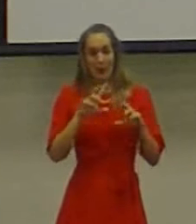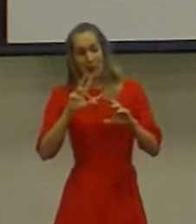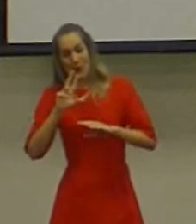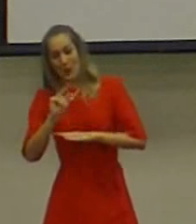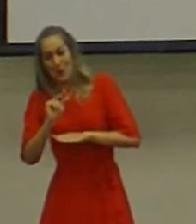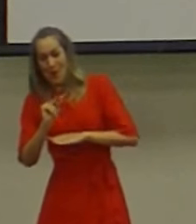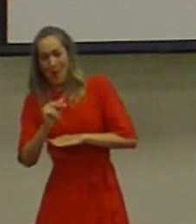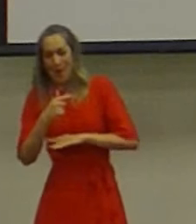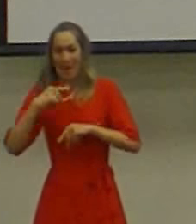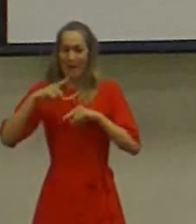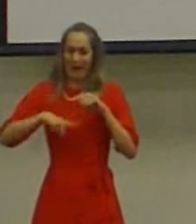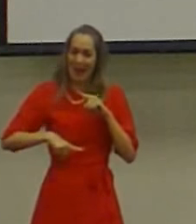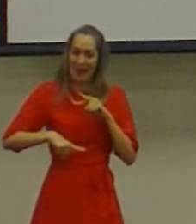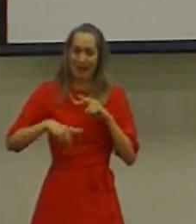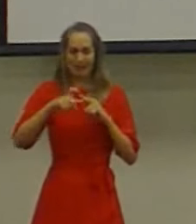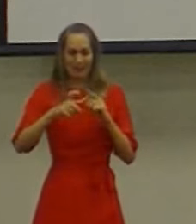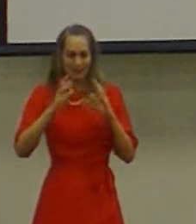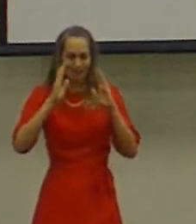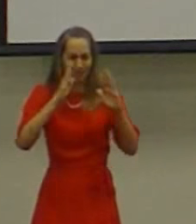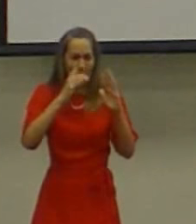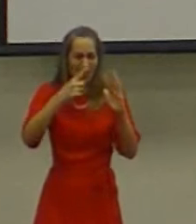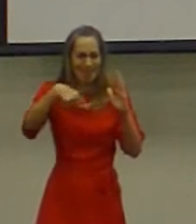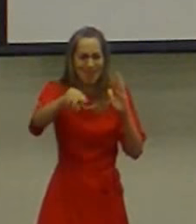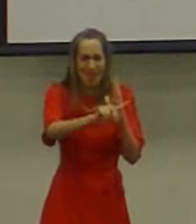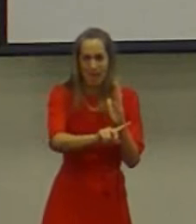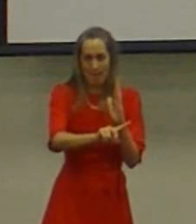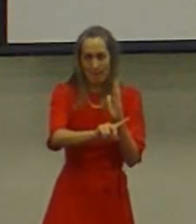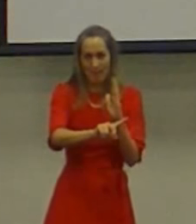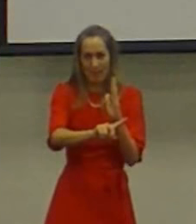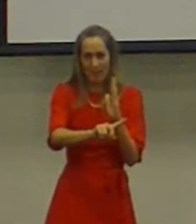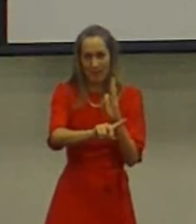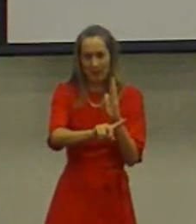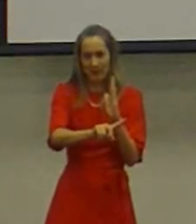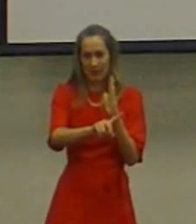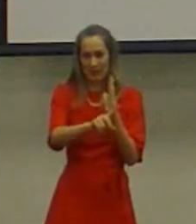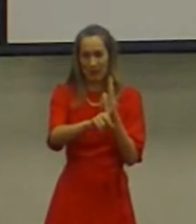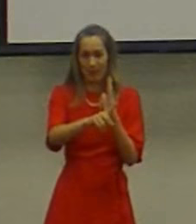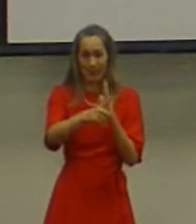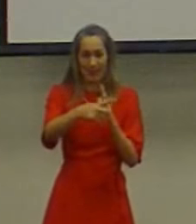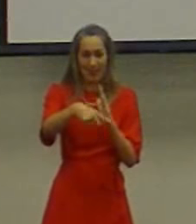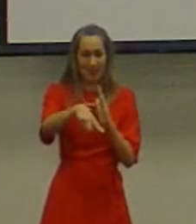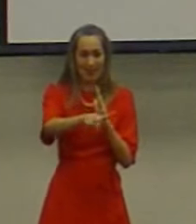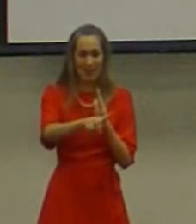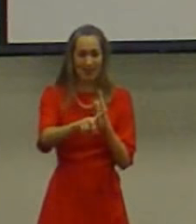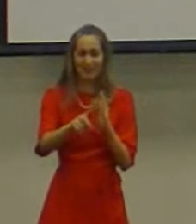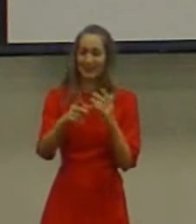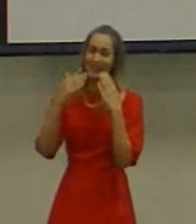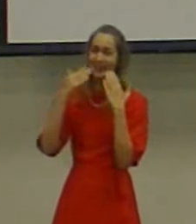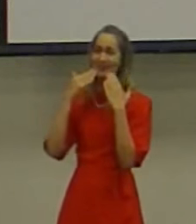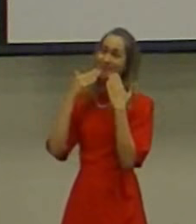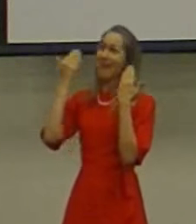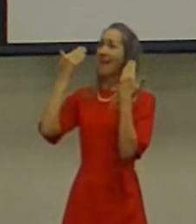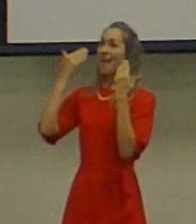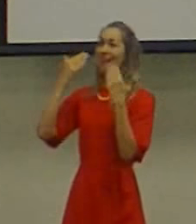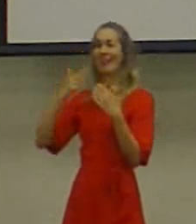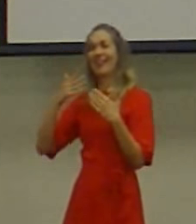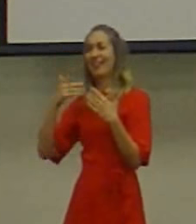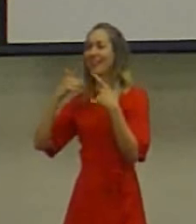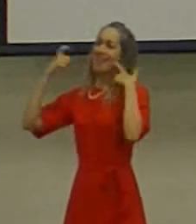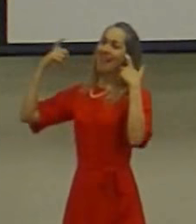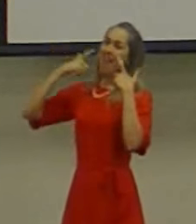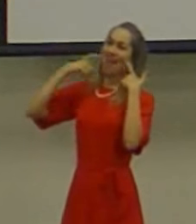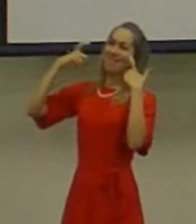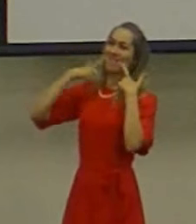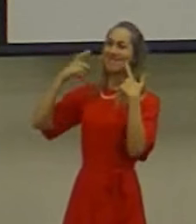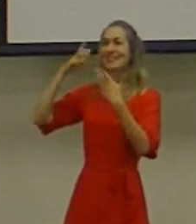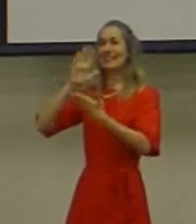are that important. They need somebody to love on them. They want to love on us as well. They were smiling, they were laughing, we were singing to them. It was really